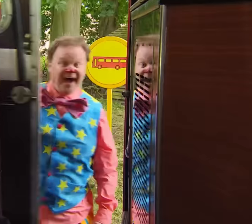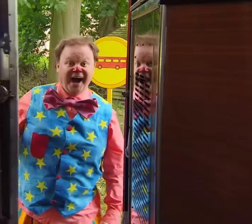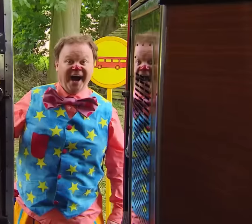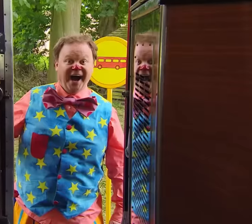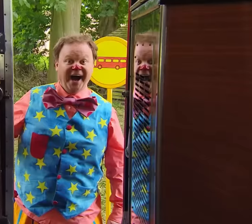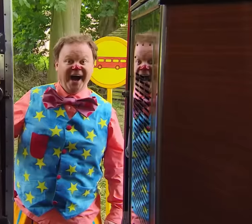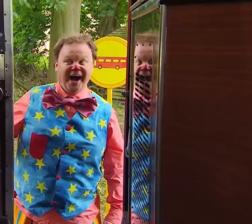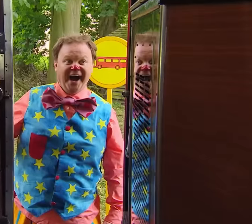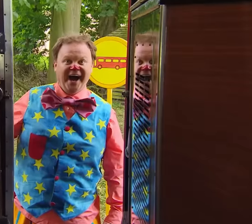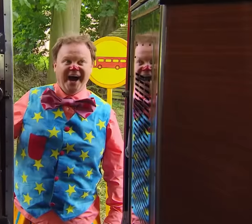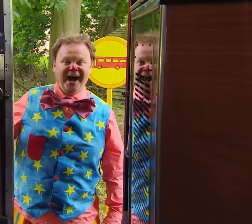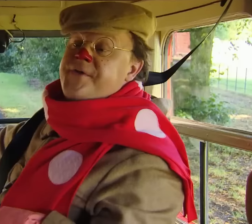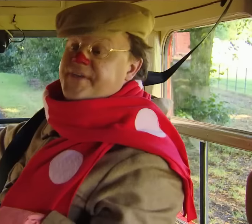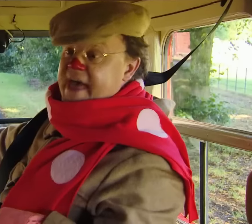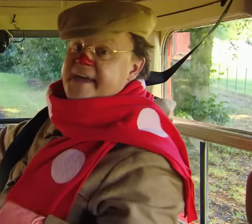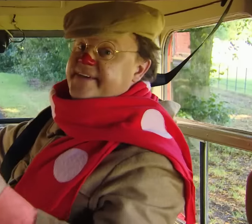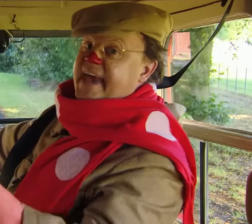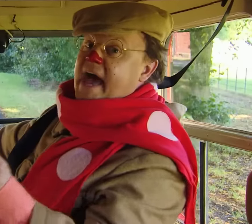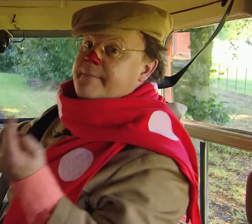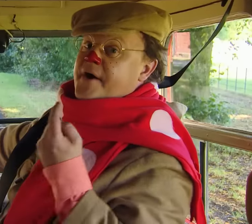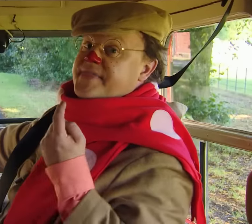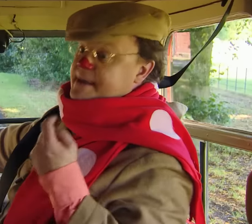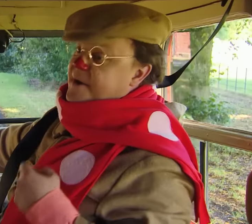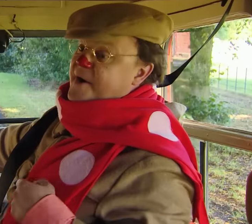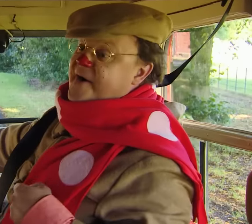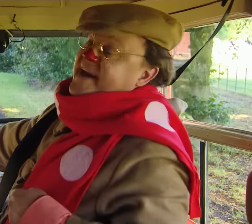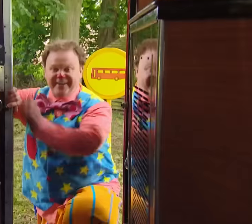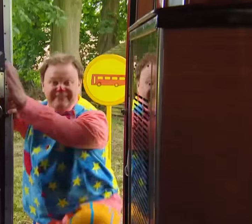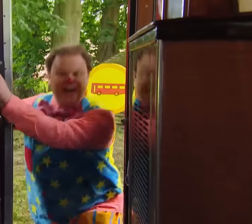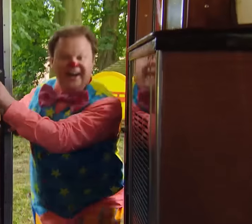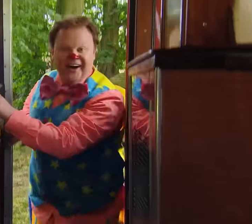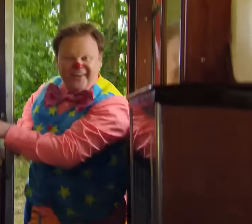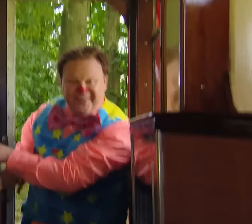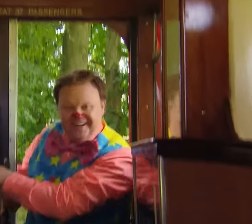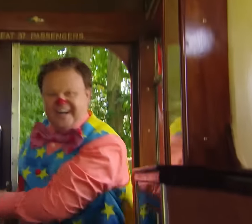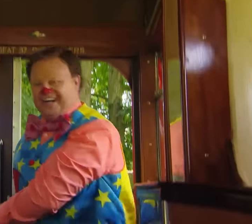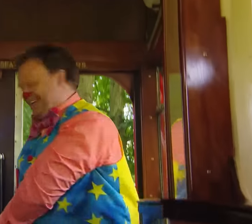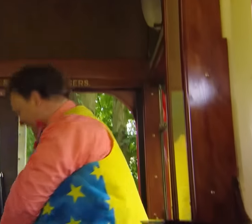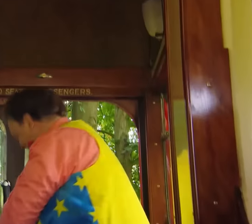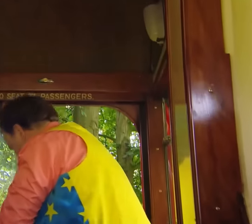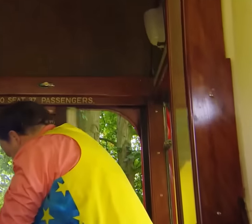Woohoo! All aboard! Come on, the boy. Woohoo!